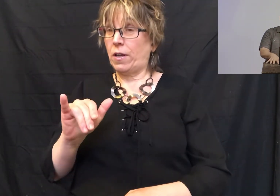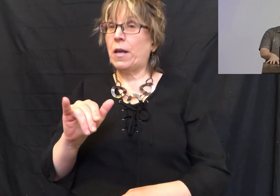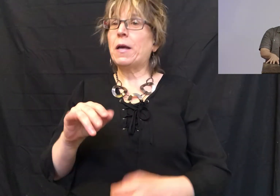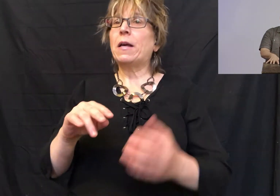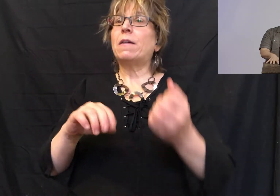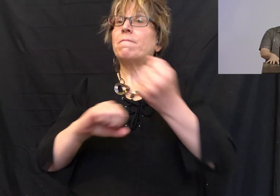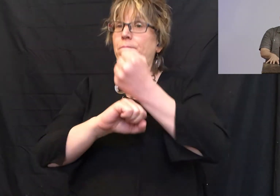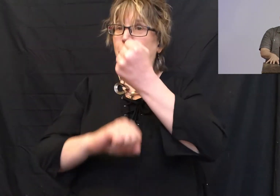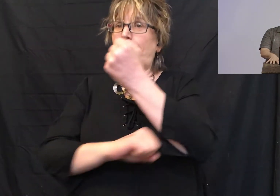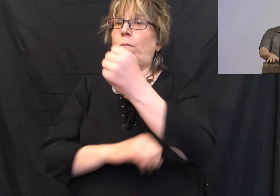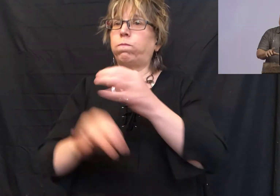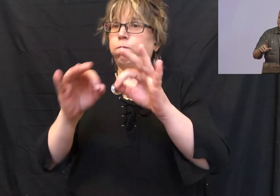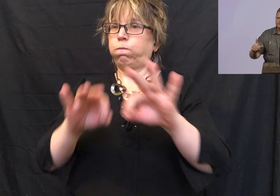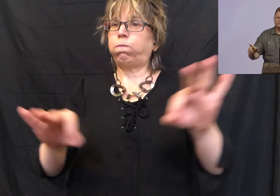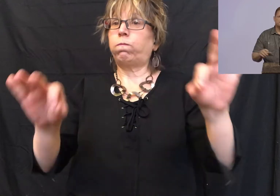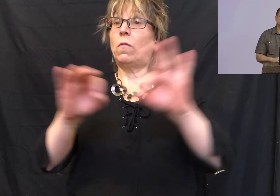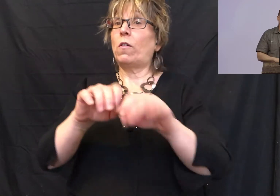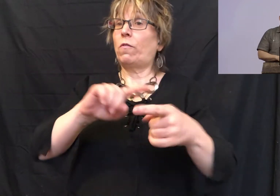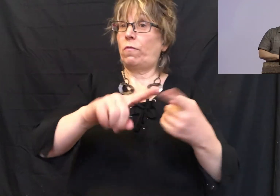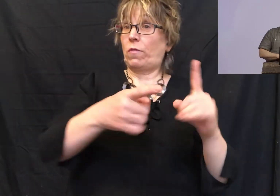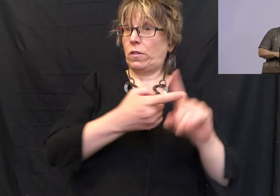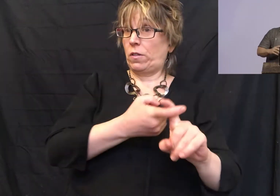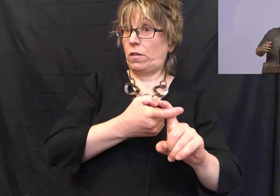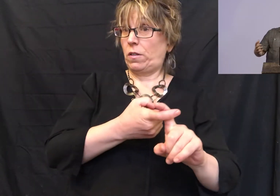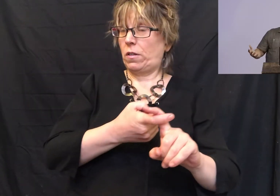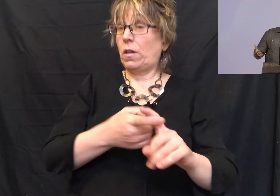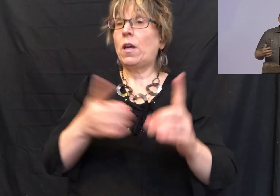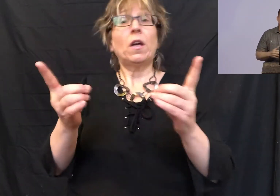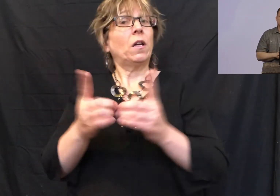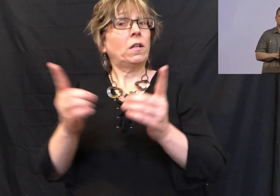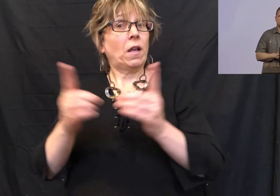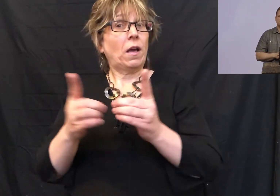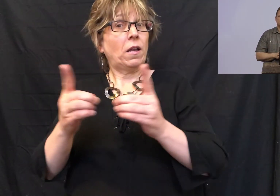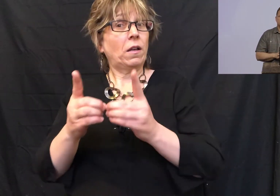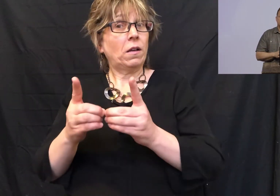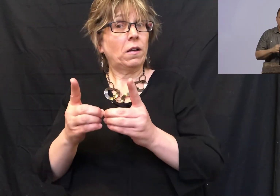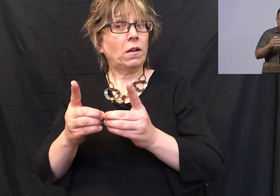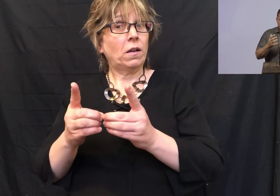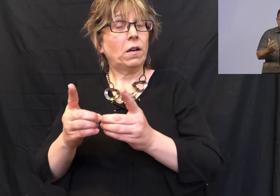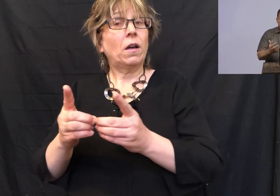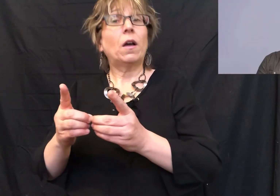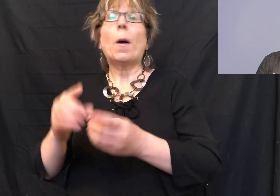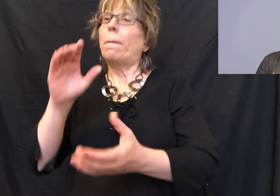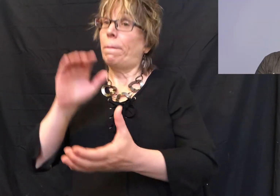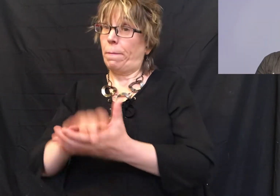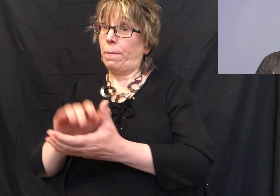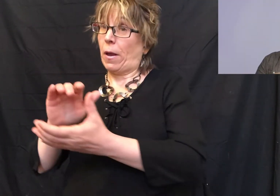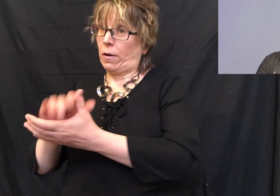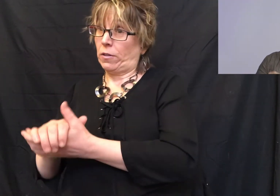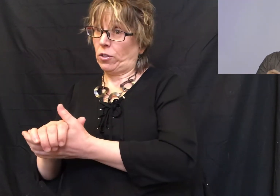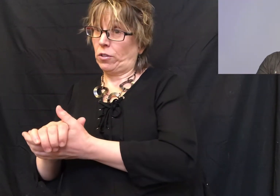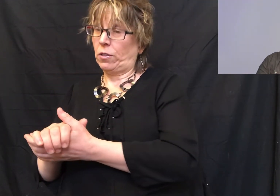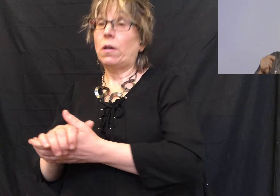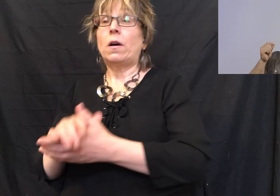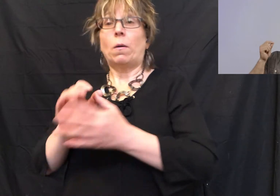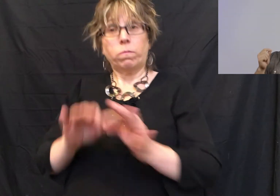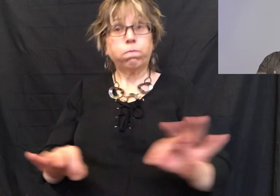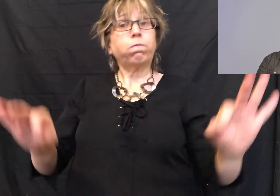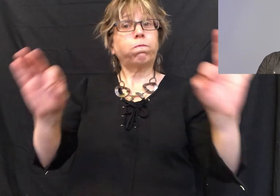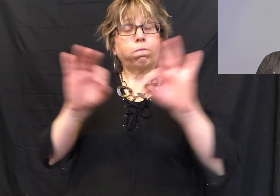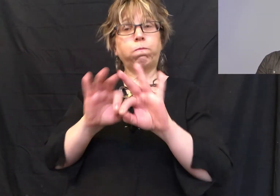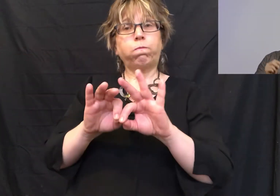is foundational. Whether it's in your friendships, your dating relationships, and even in your marriages, it